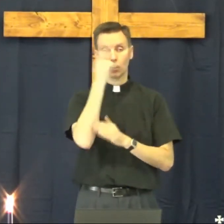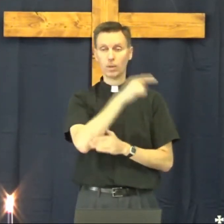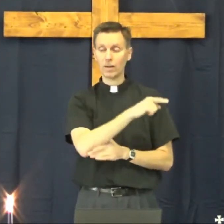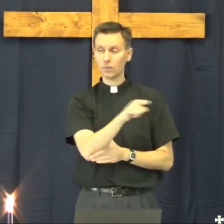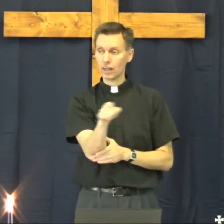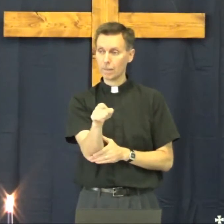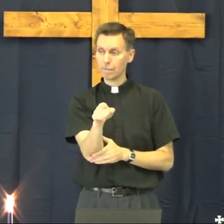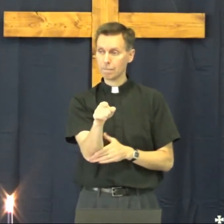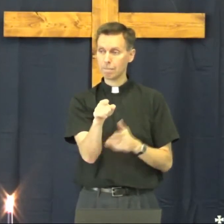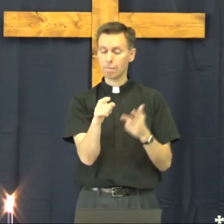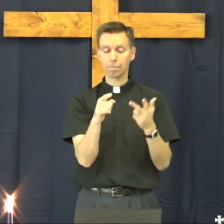pray for them,